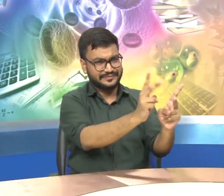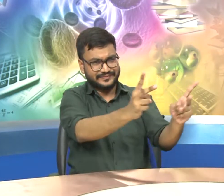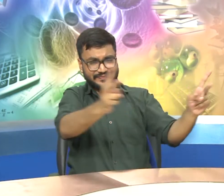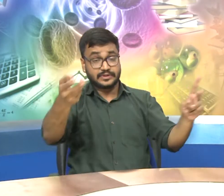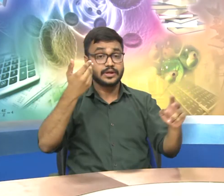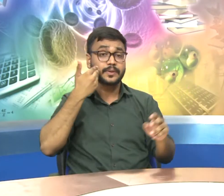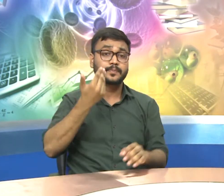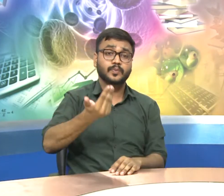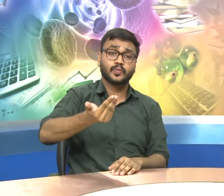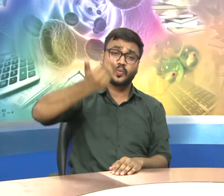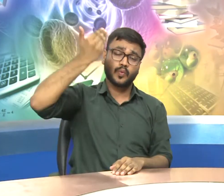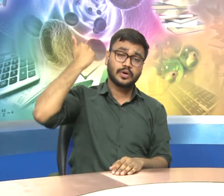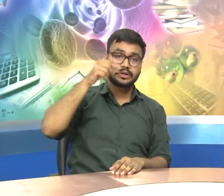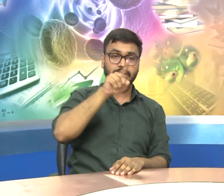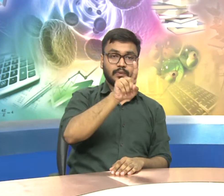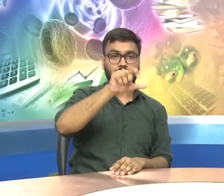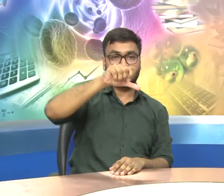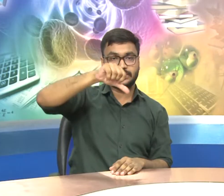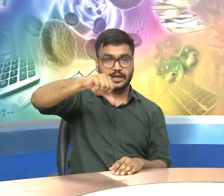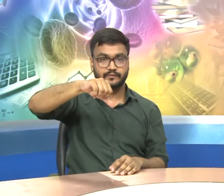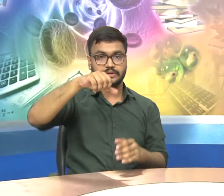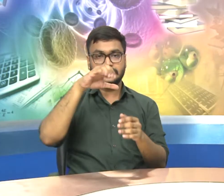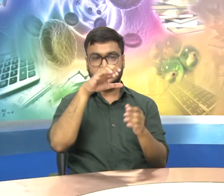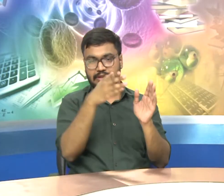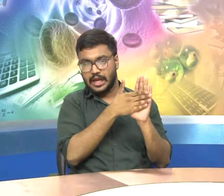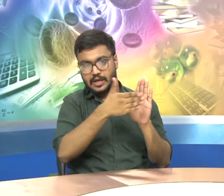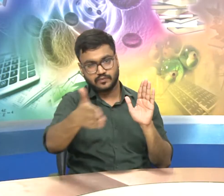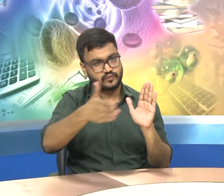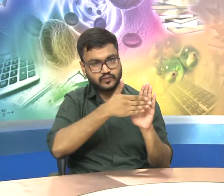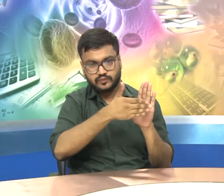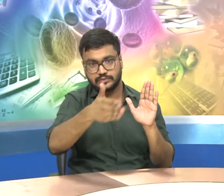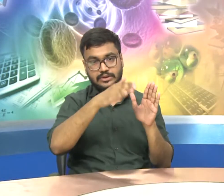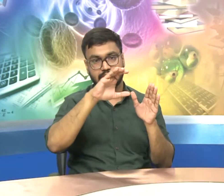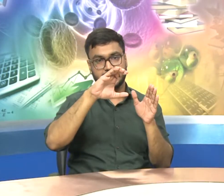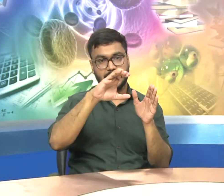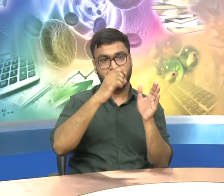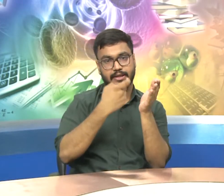and coal industries started in England.